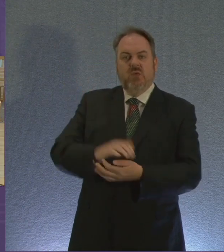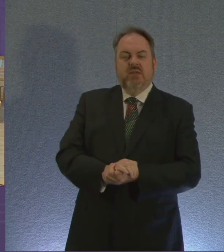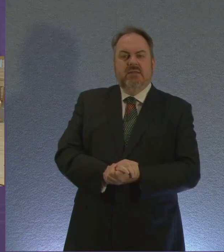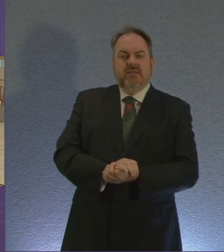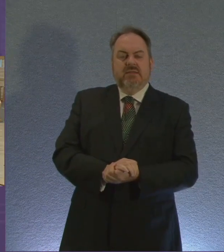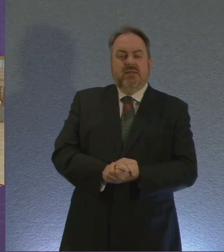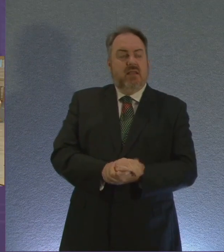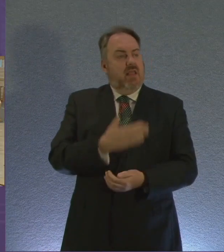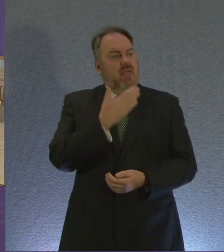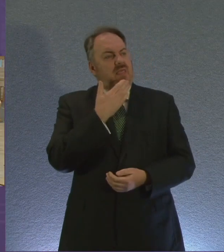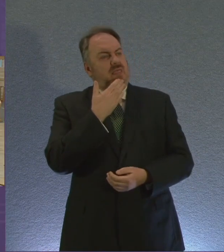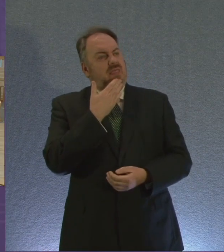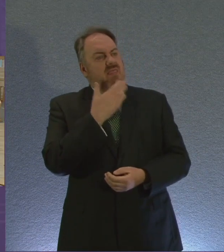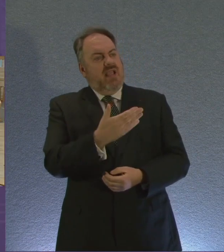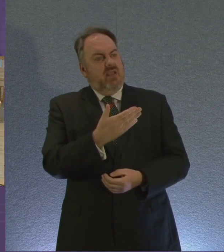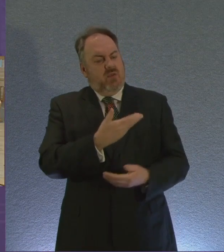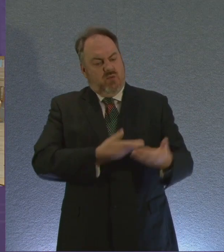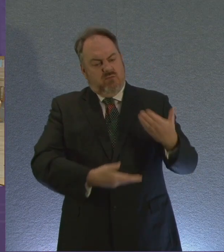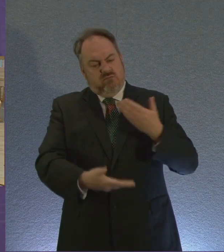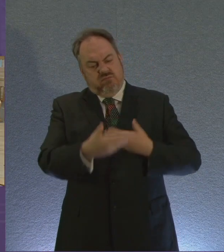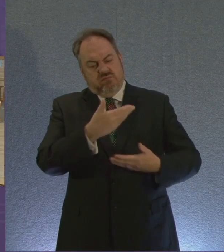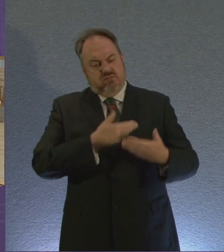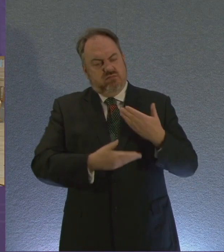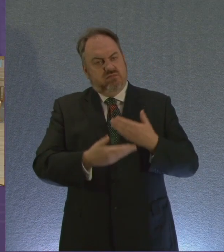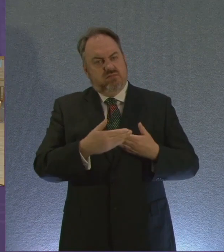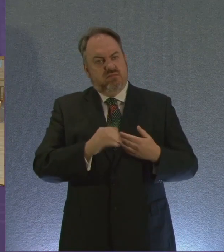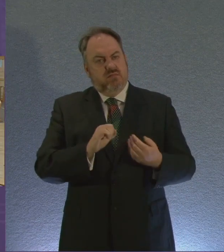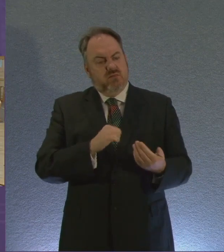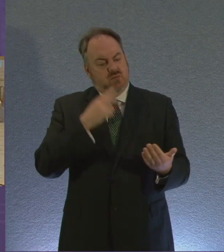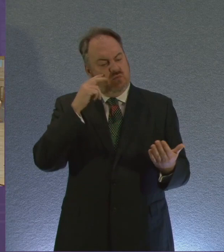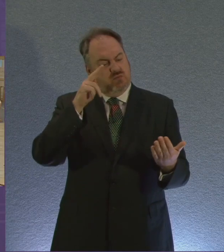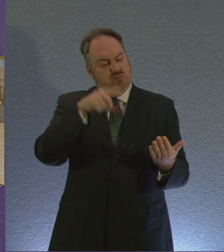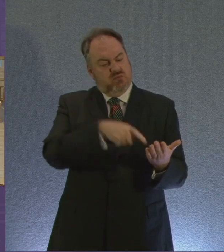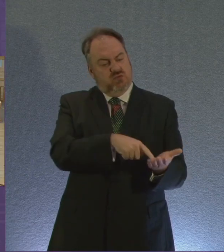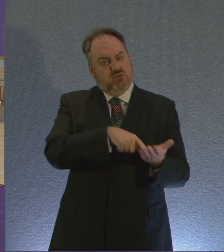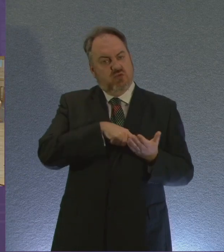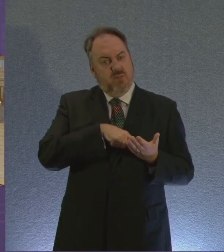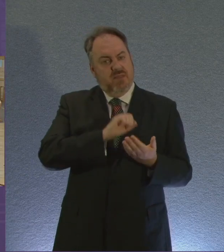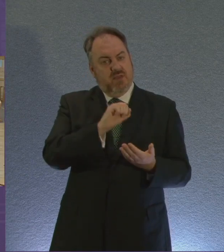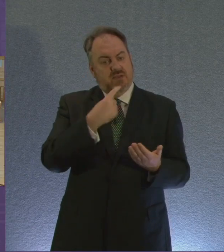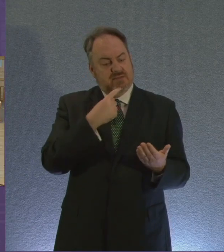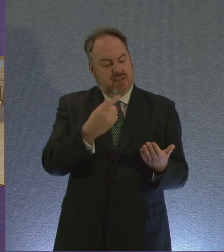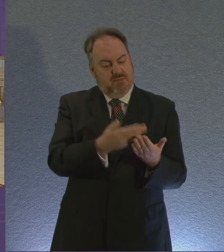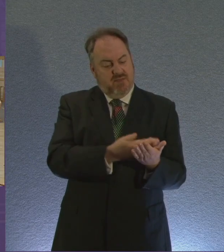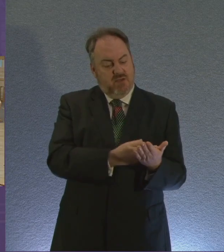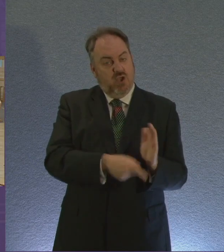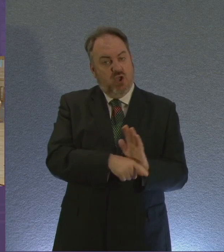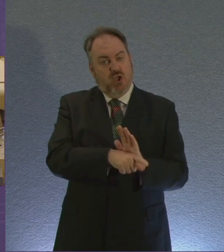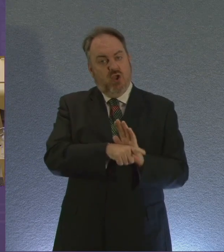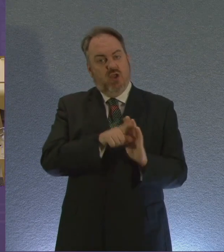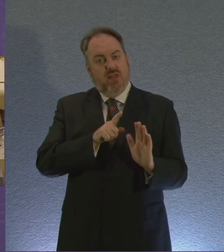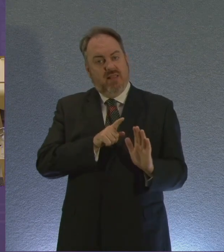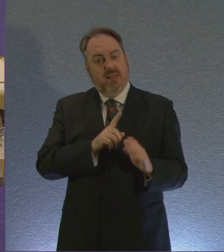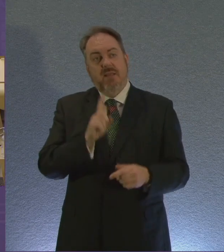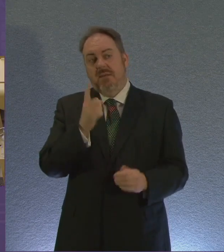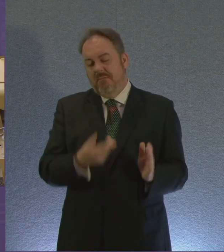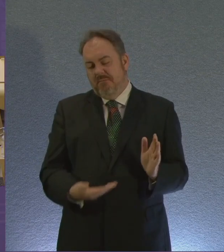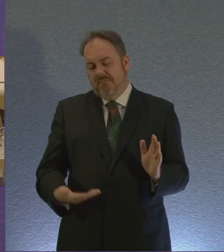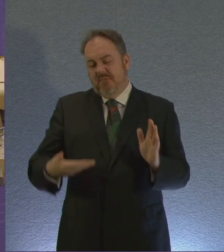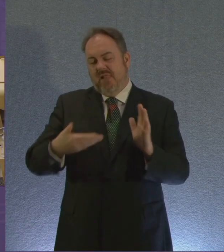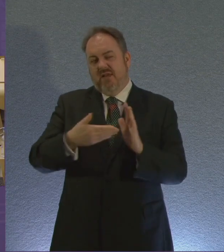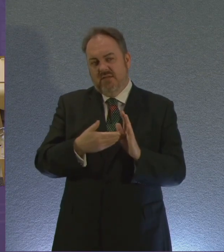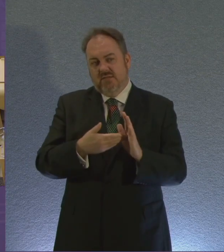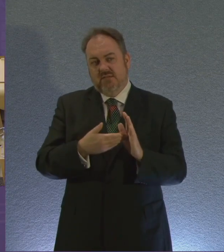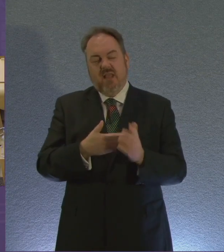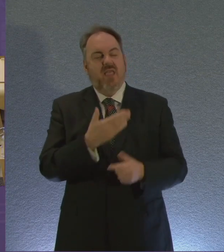thank the Cabinet Secretary for advanced sight of her statement, but I go further than that and thank her for